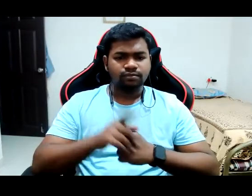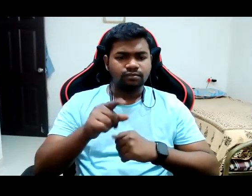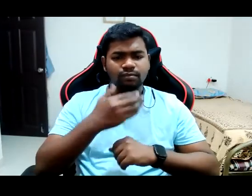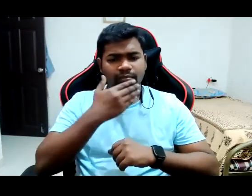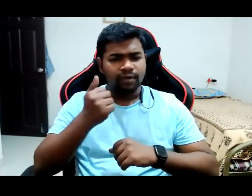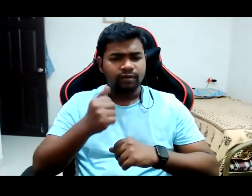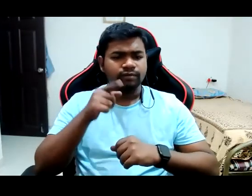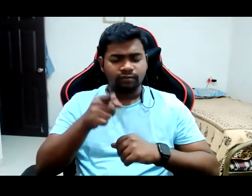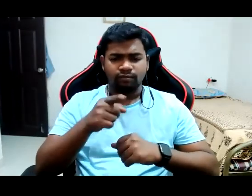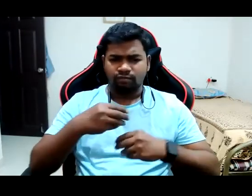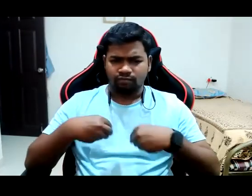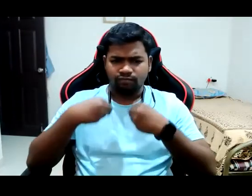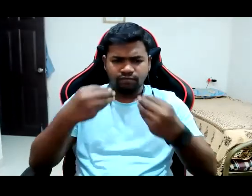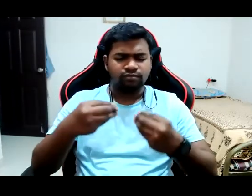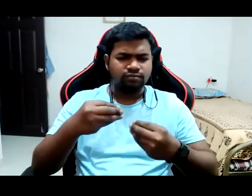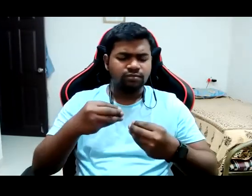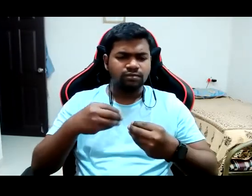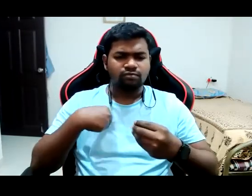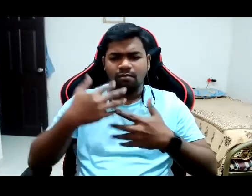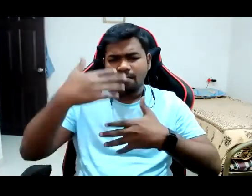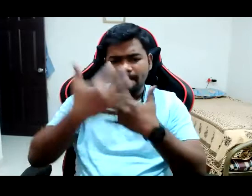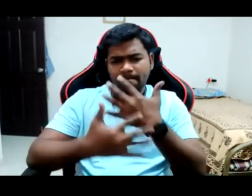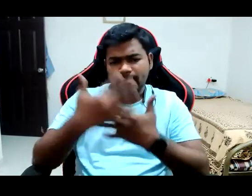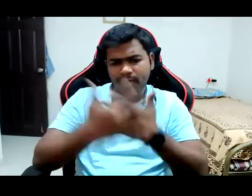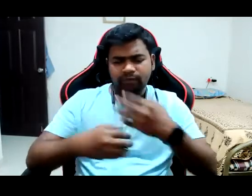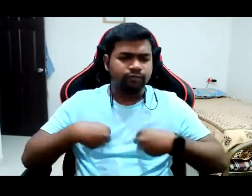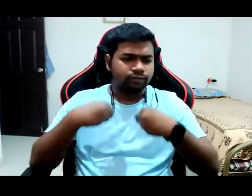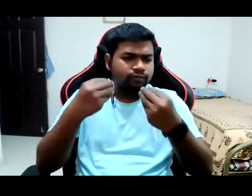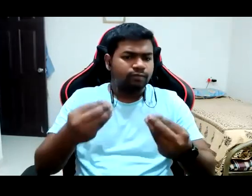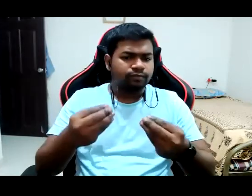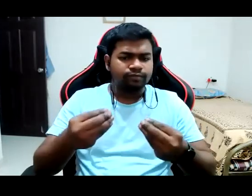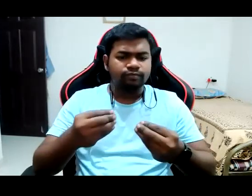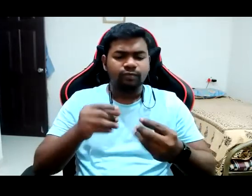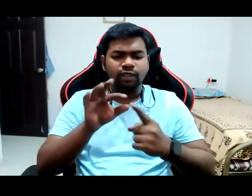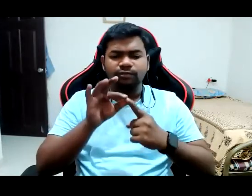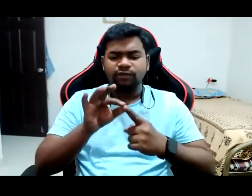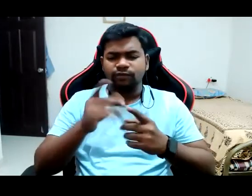let me give you guys some background and then I can take specific questions as we go along.